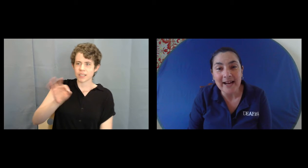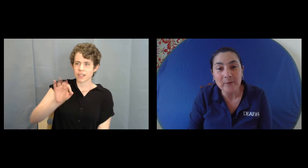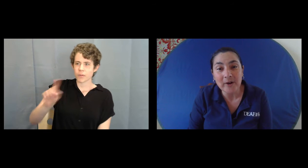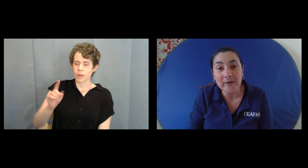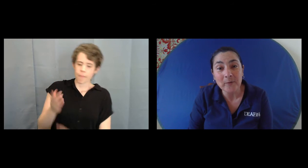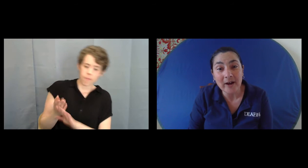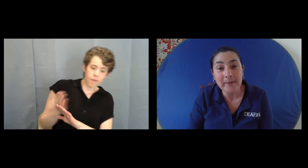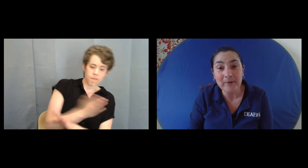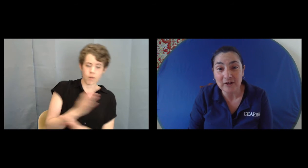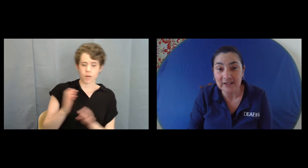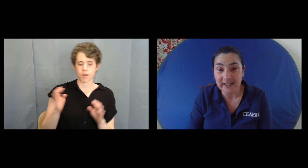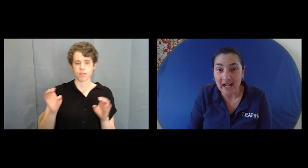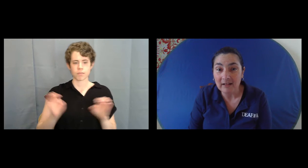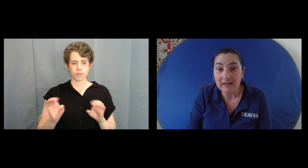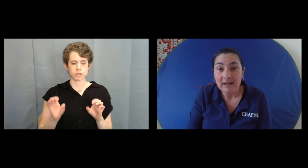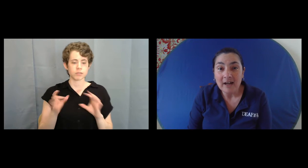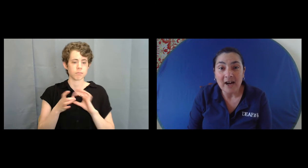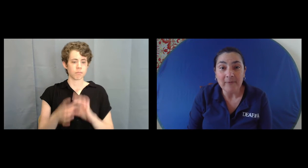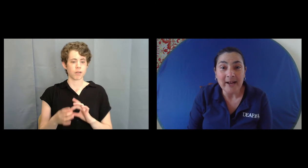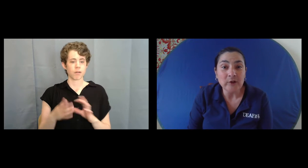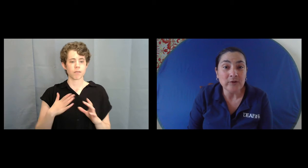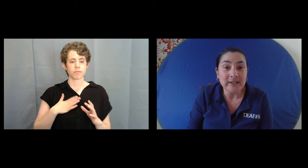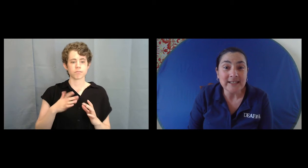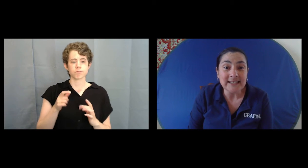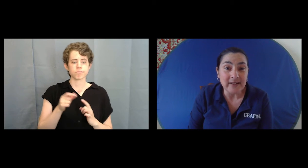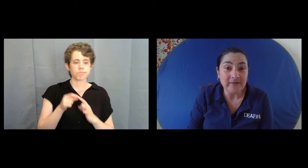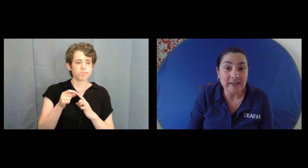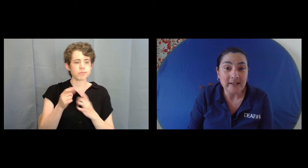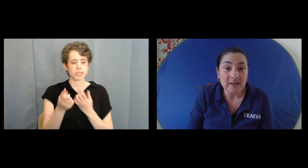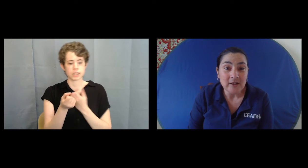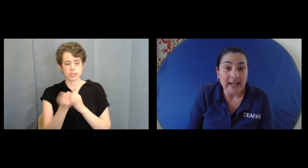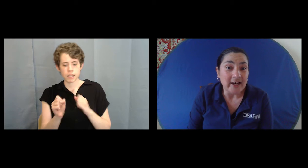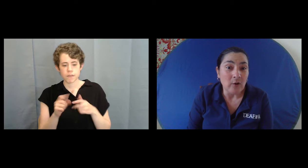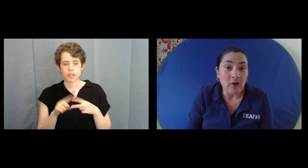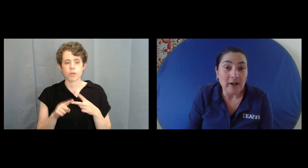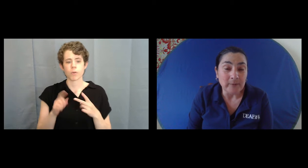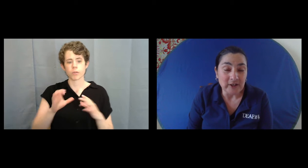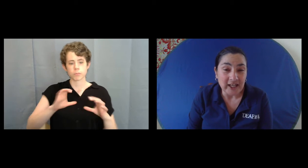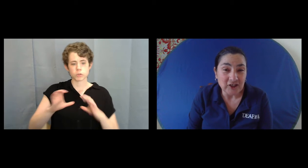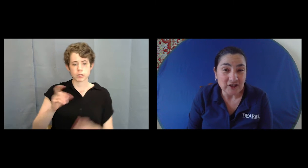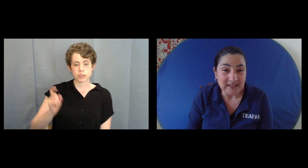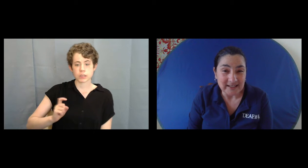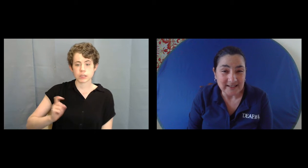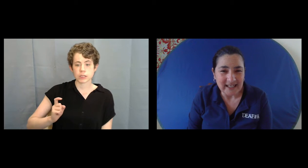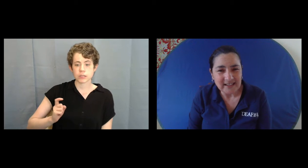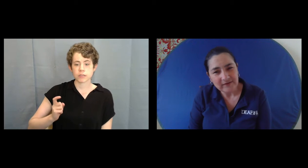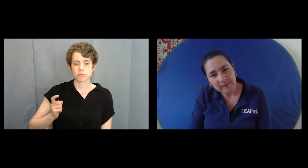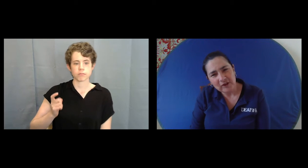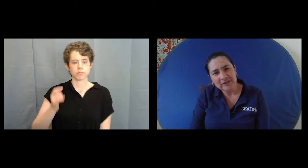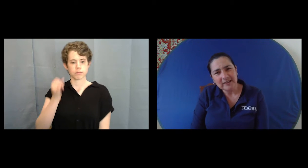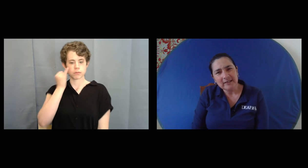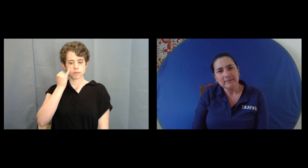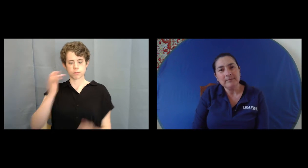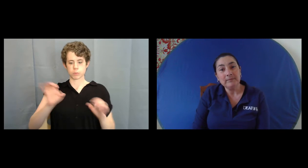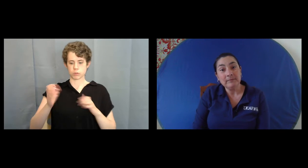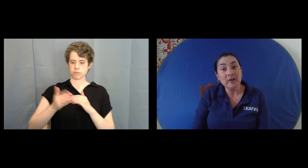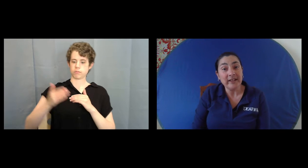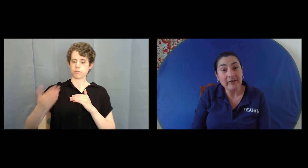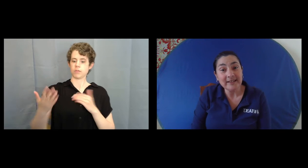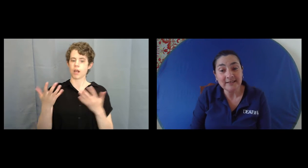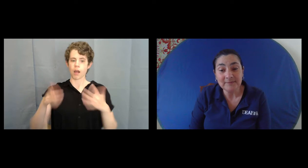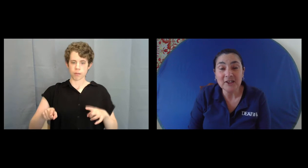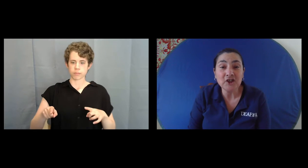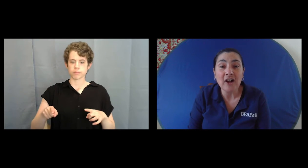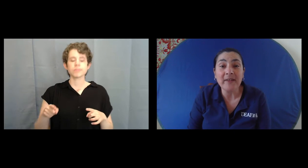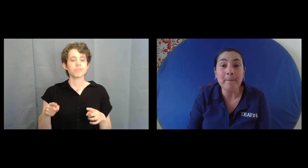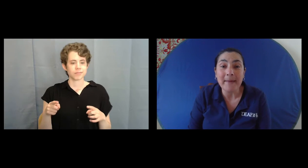inform 911 personnel of my unique safety and or communication need in case of an emergency? Well,